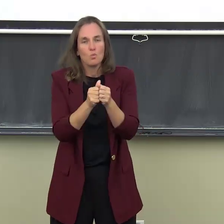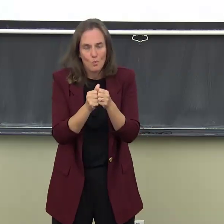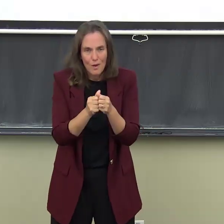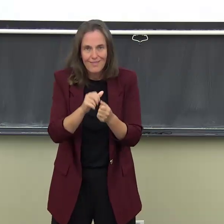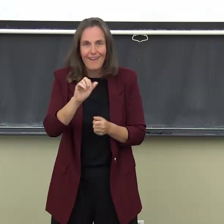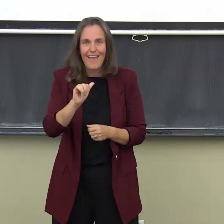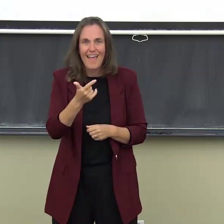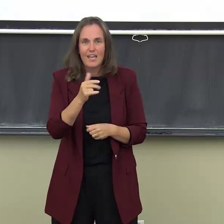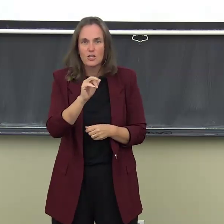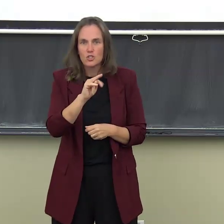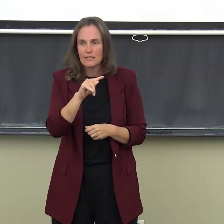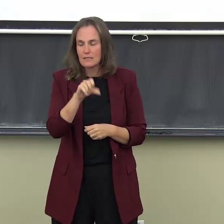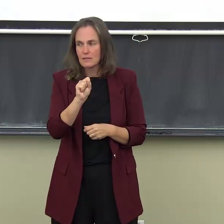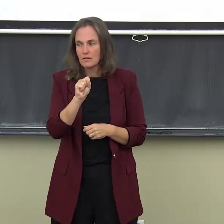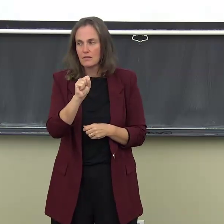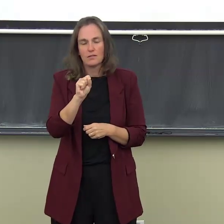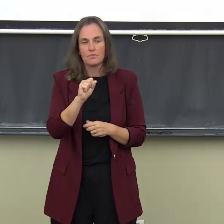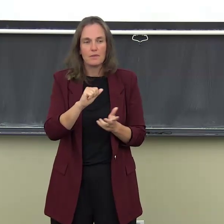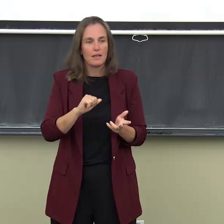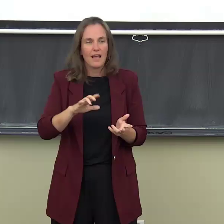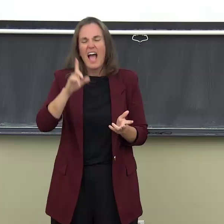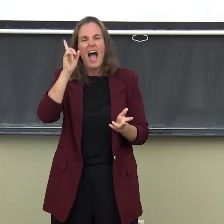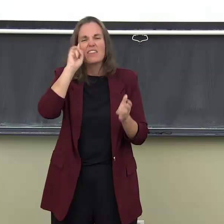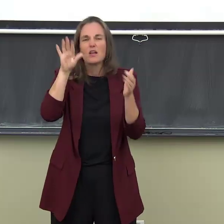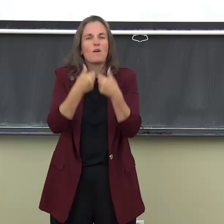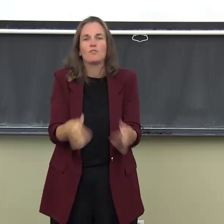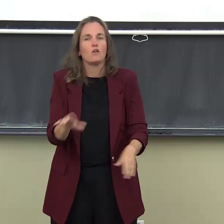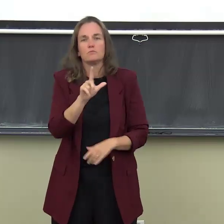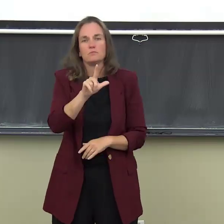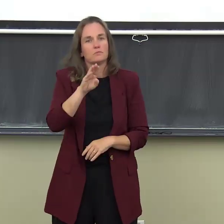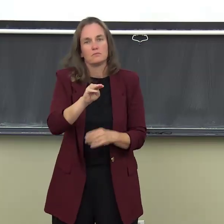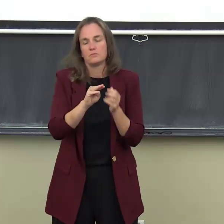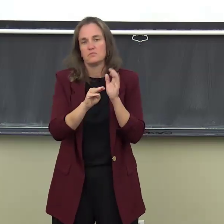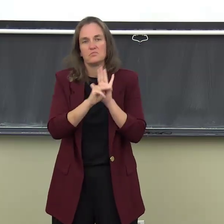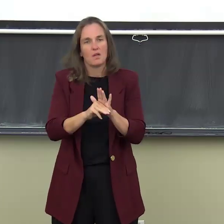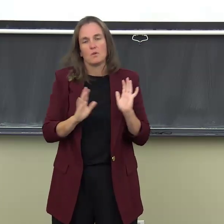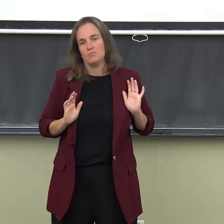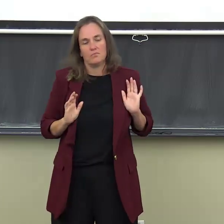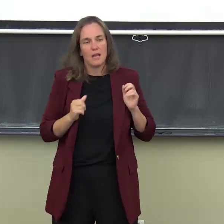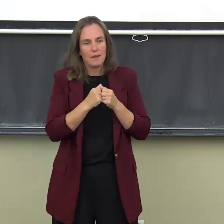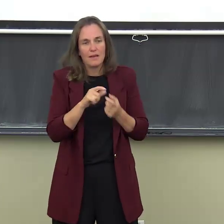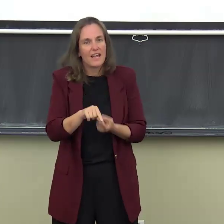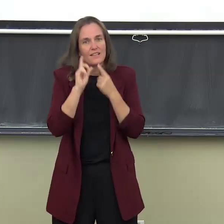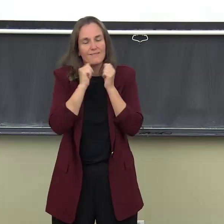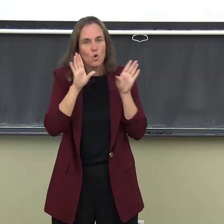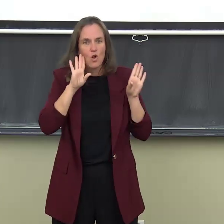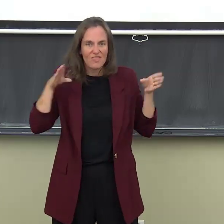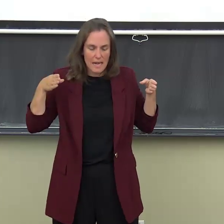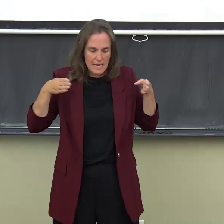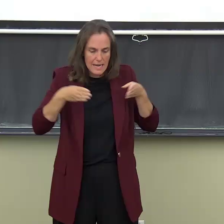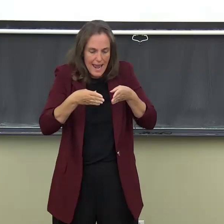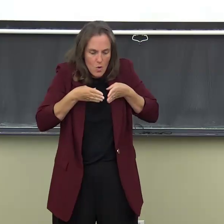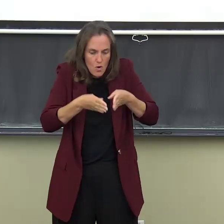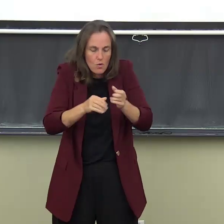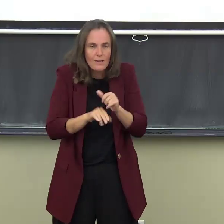agents. I think we've lost the large language model, quite Yeah. frankly. I mean, except for the narrow ones being developed